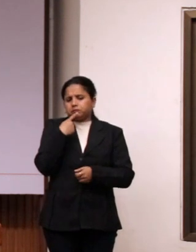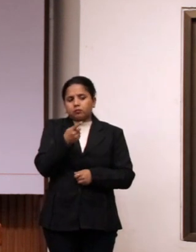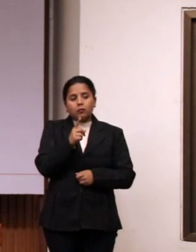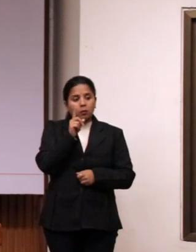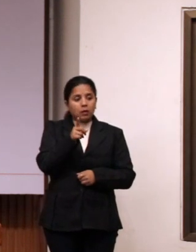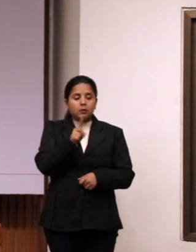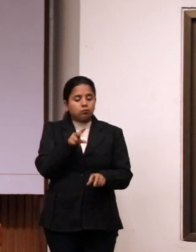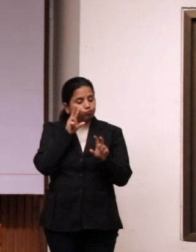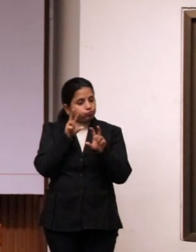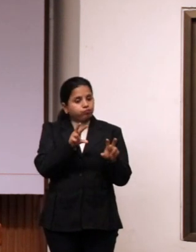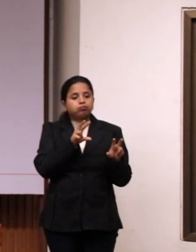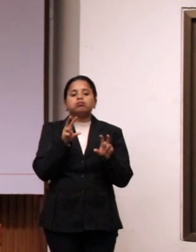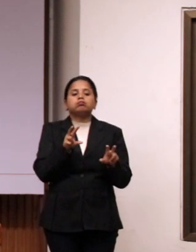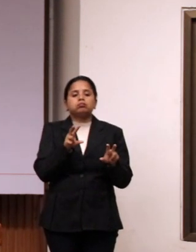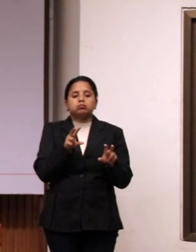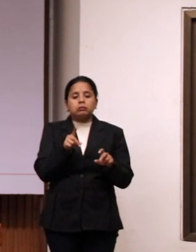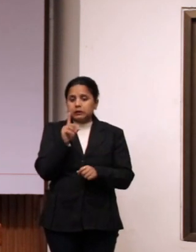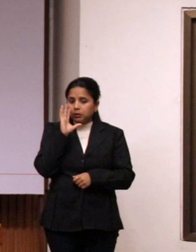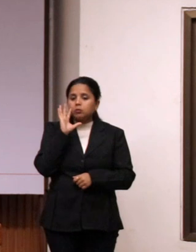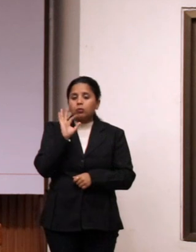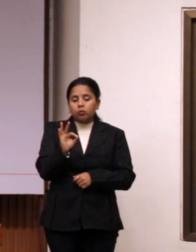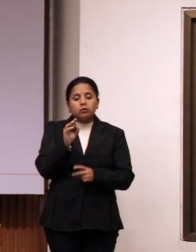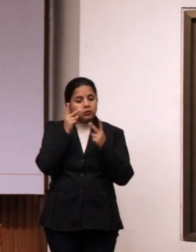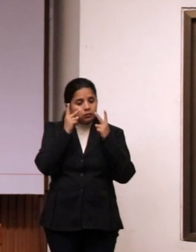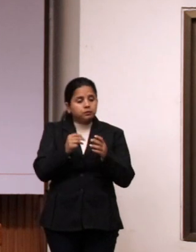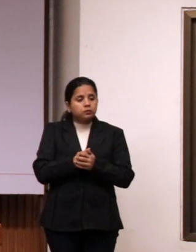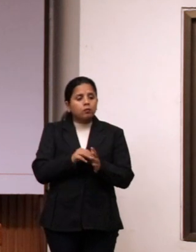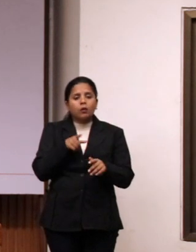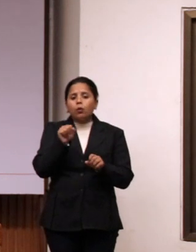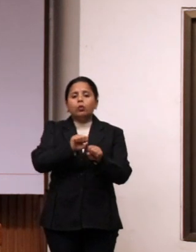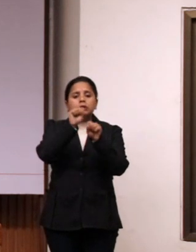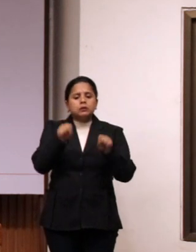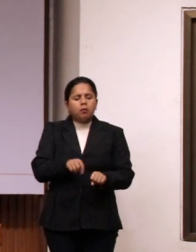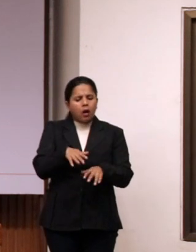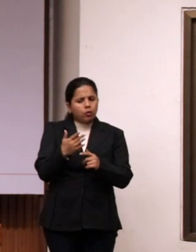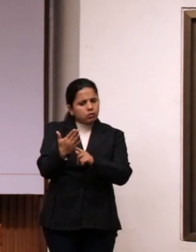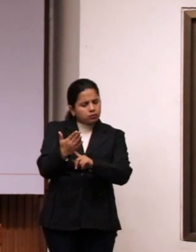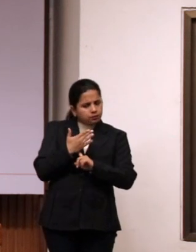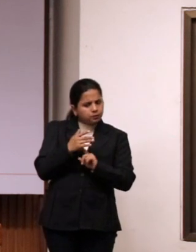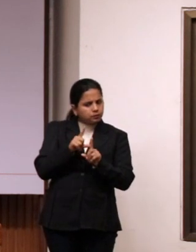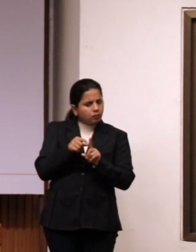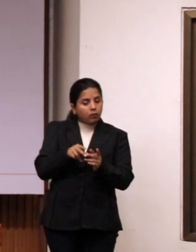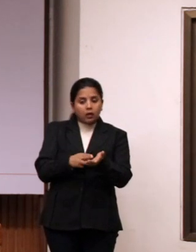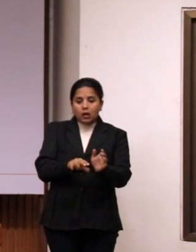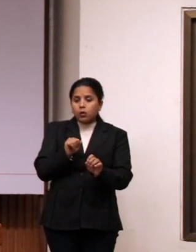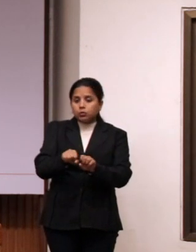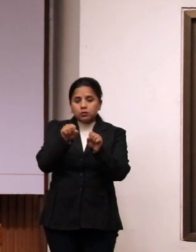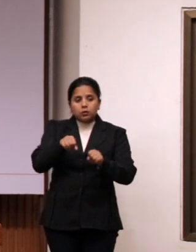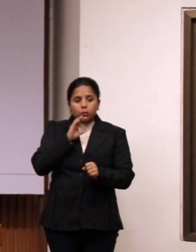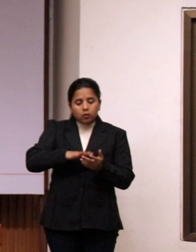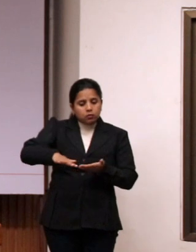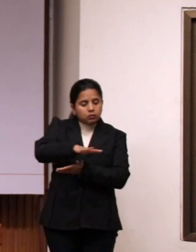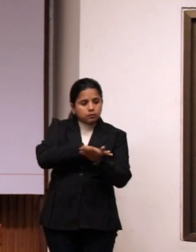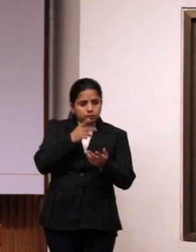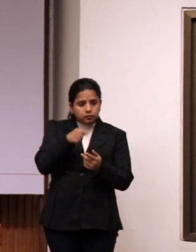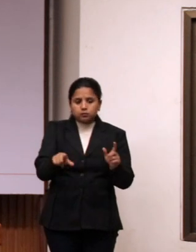have to monitor. It is very important to see that how your system is behaving. Most of the natural system, when you look at the ground flora,